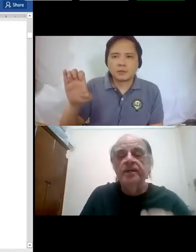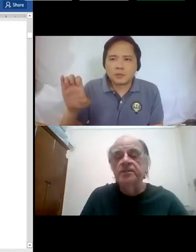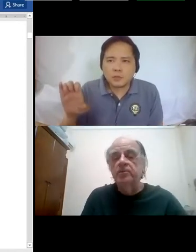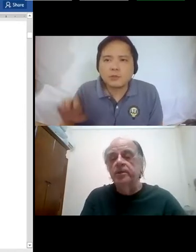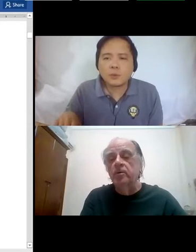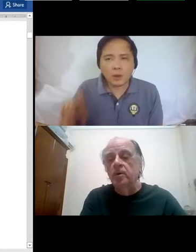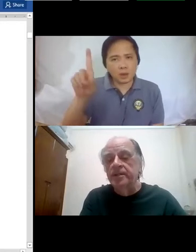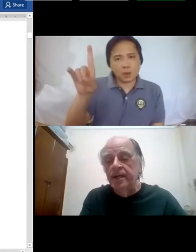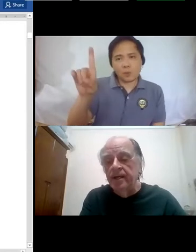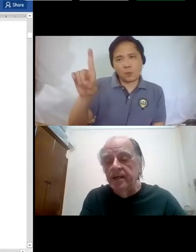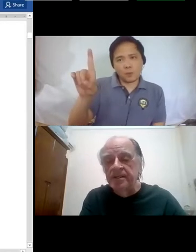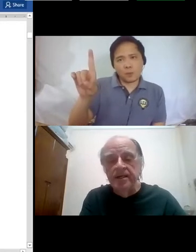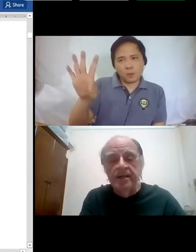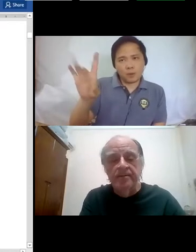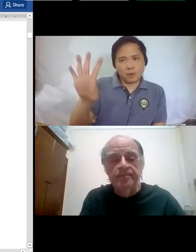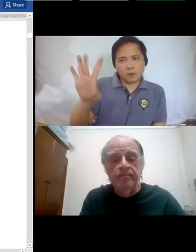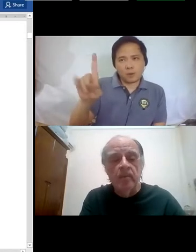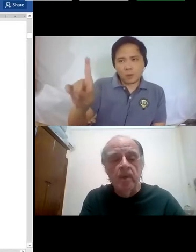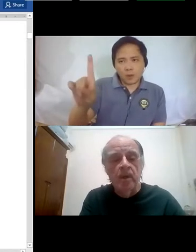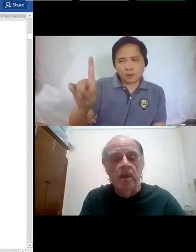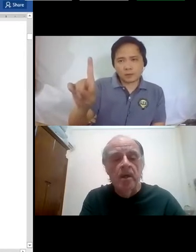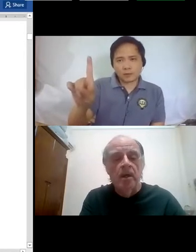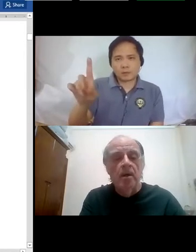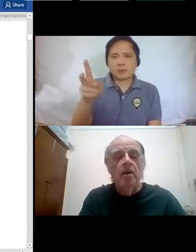One hand, so we do want to analyze that now.